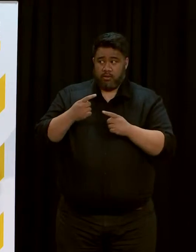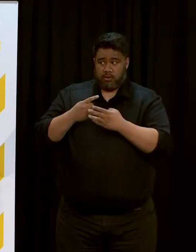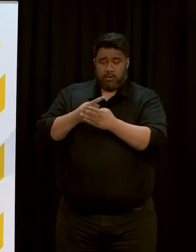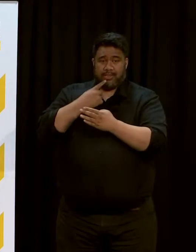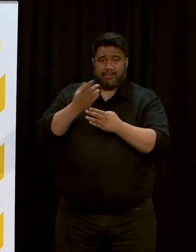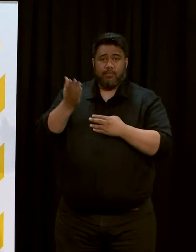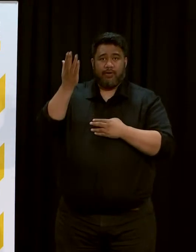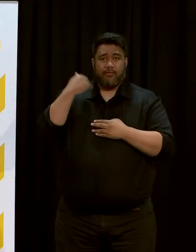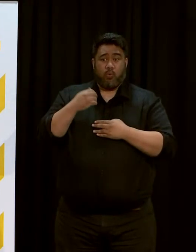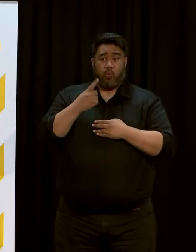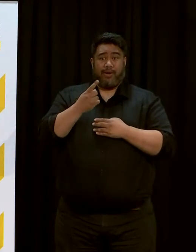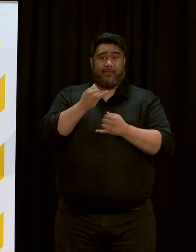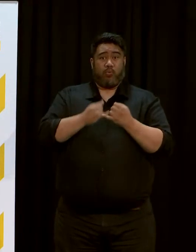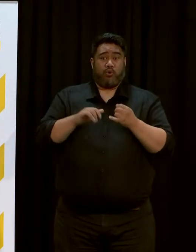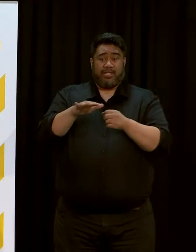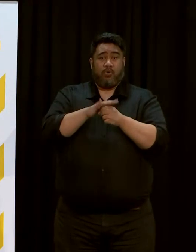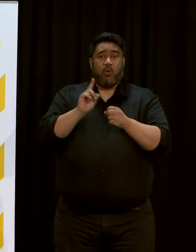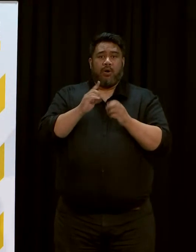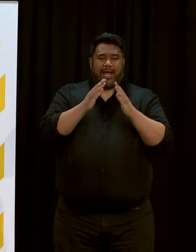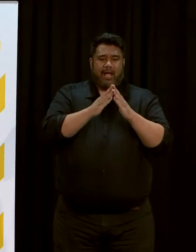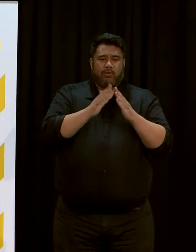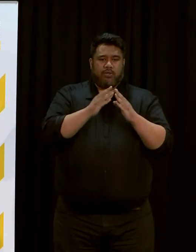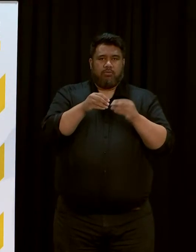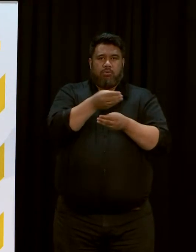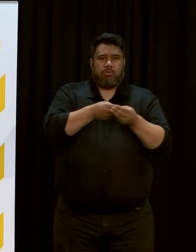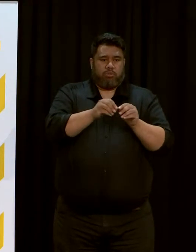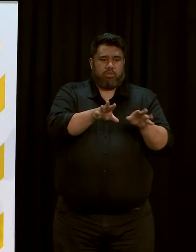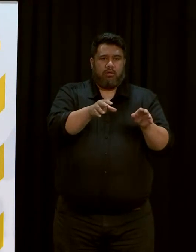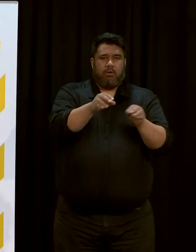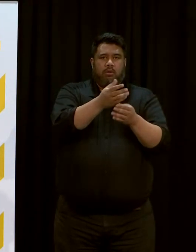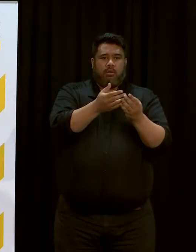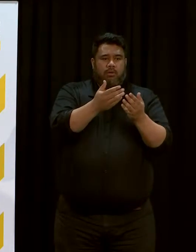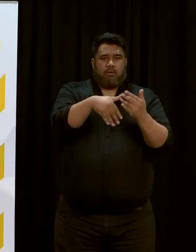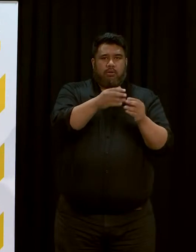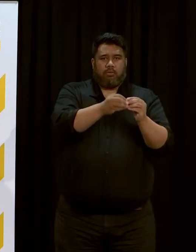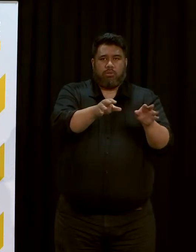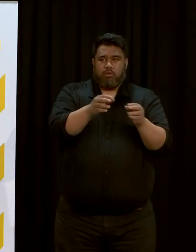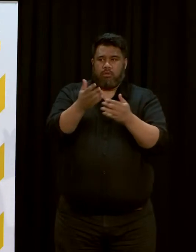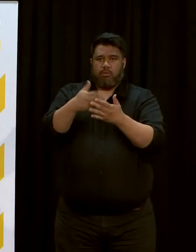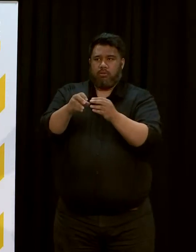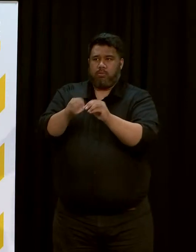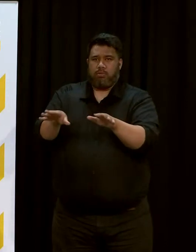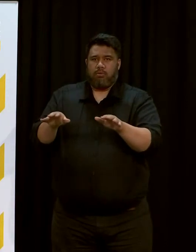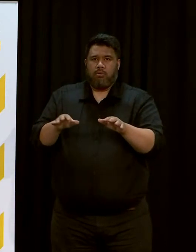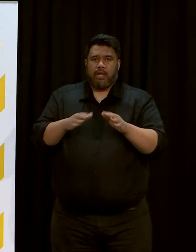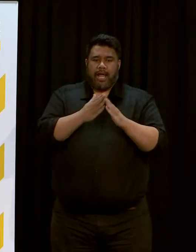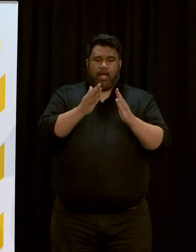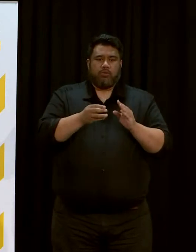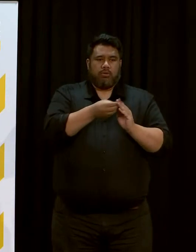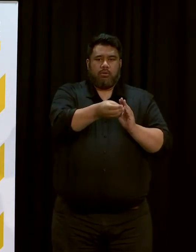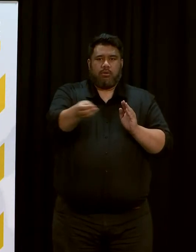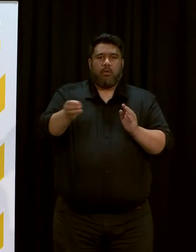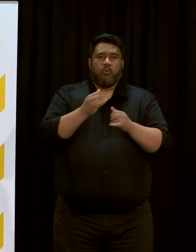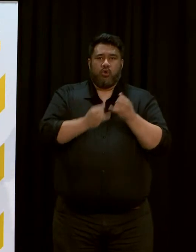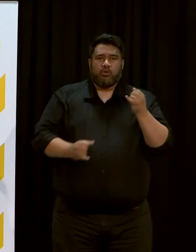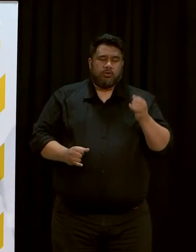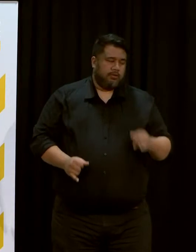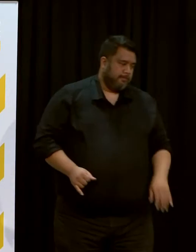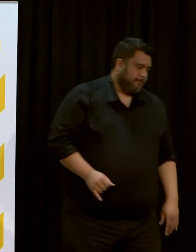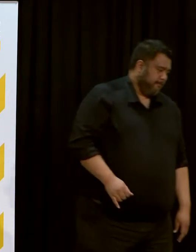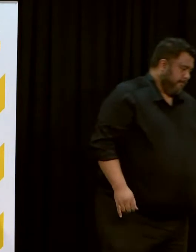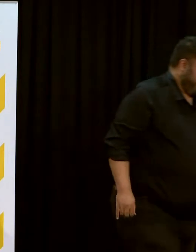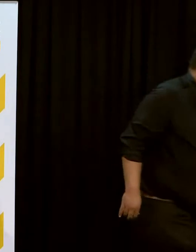bigger contributors continues to be households. That's not to say we haven't seen cases in workplaces, we have, but it hasn't been one of the bigger contributing factors. On the